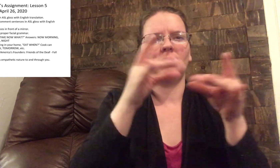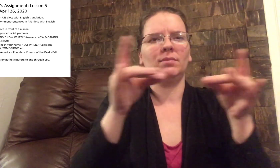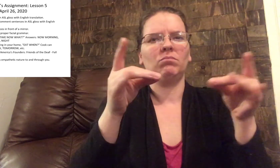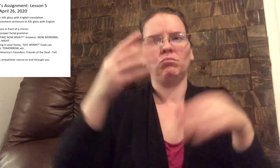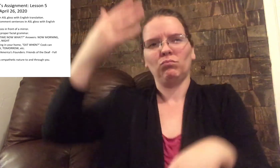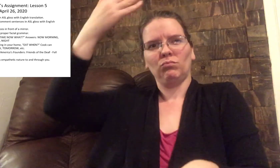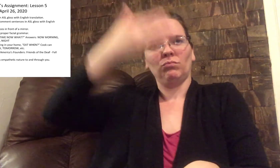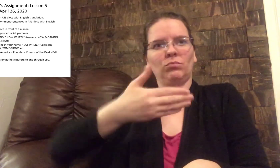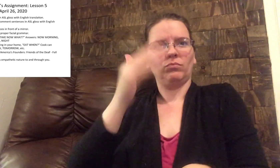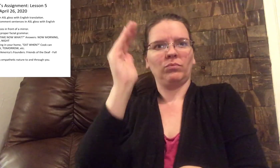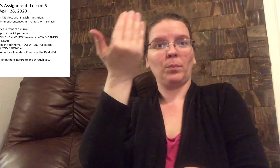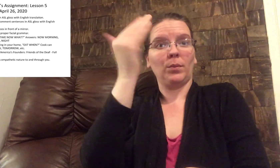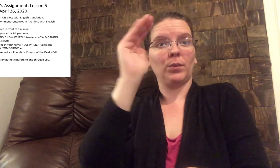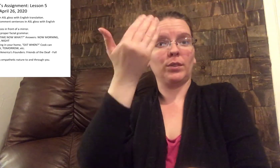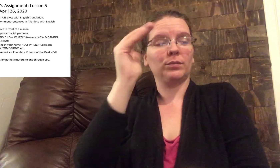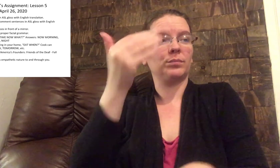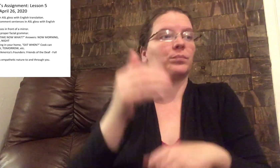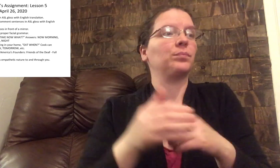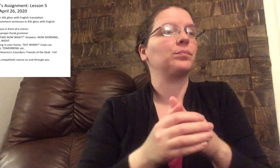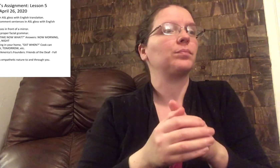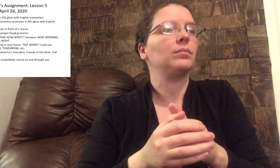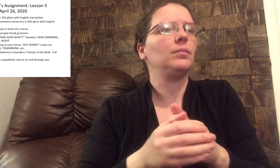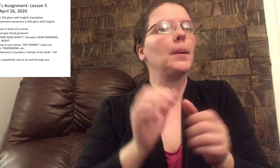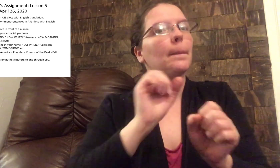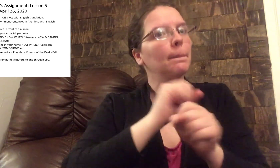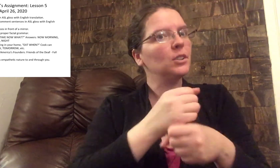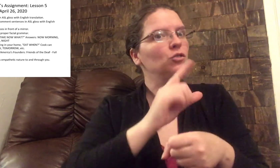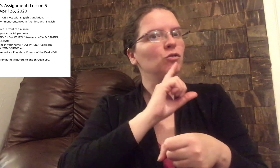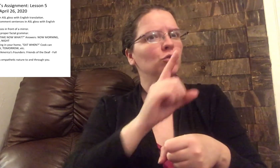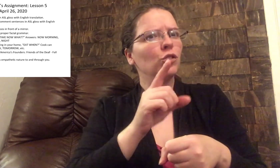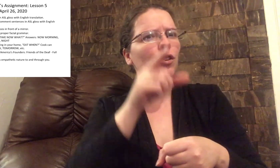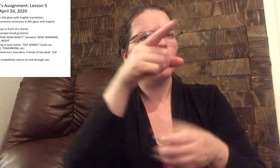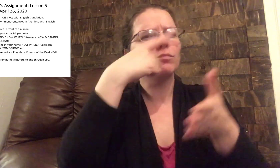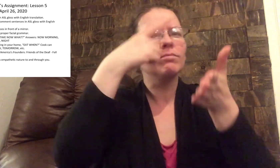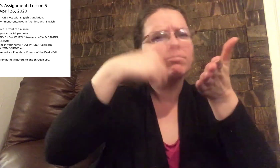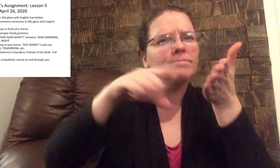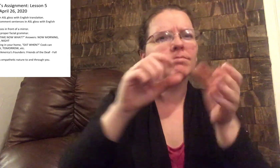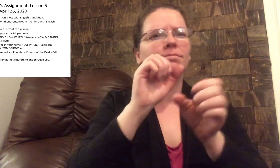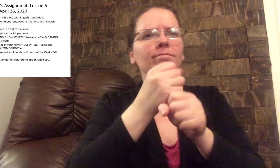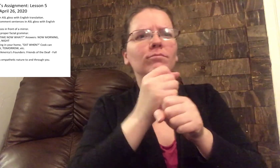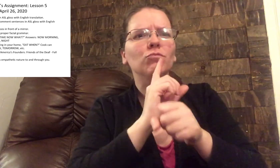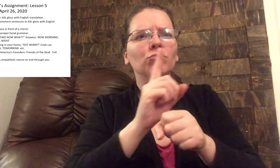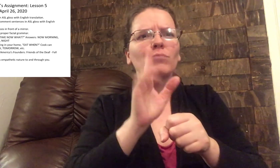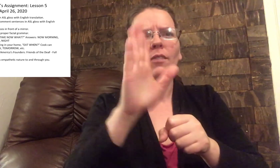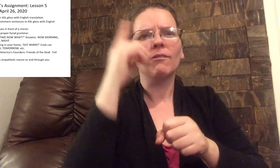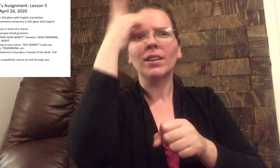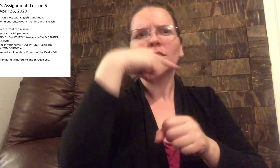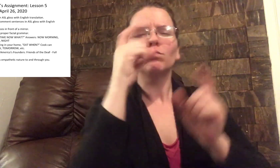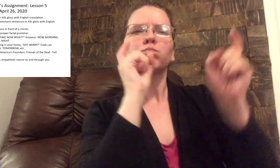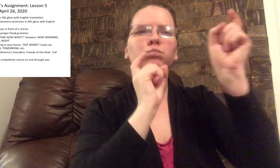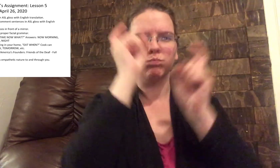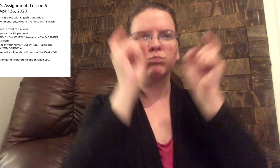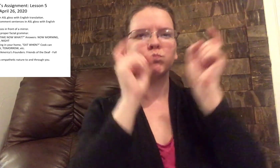Practice your sentences in front of a mirror. Make sure you're watching for your facial